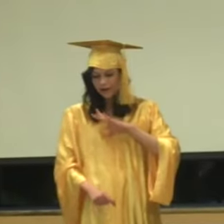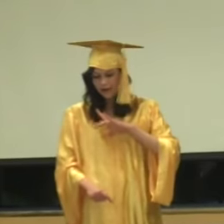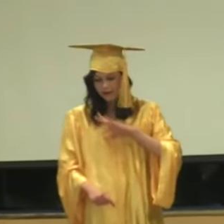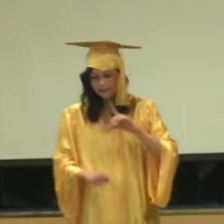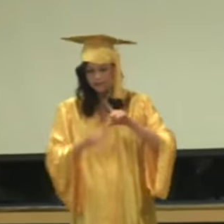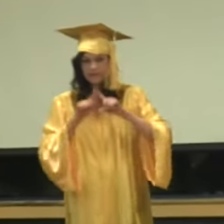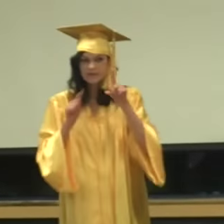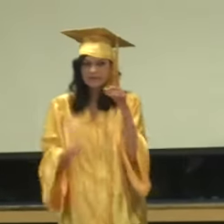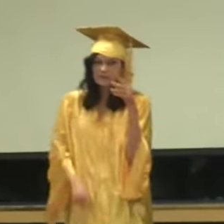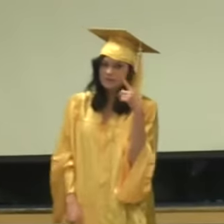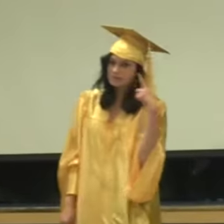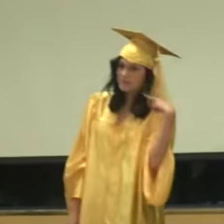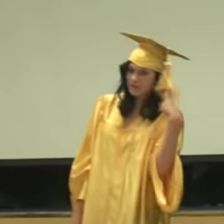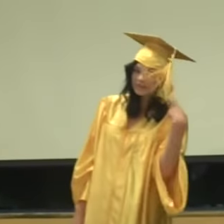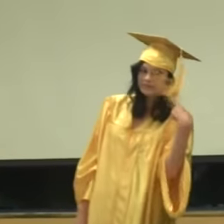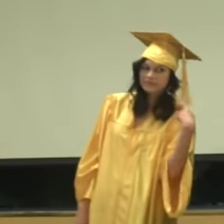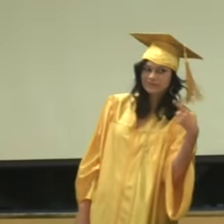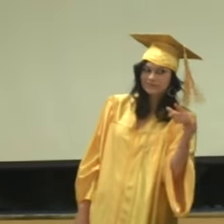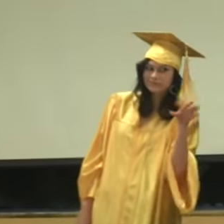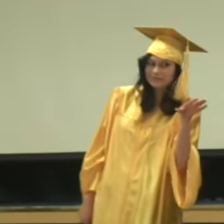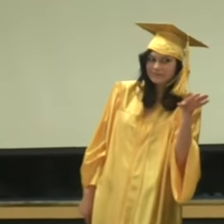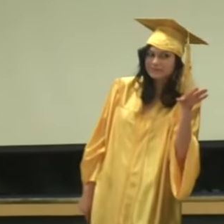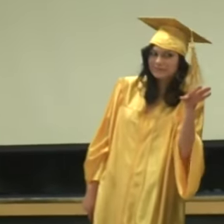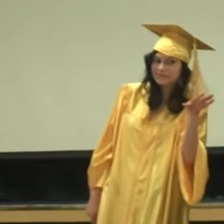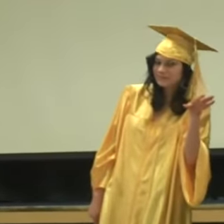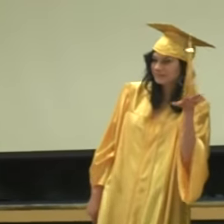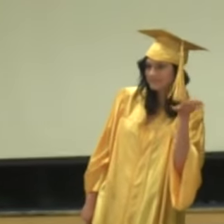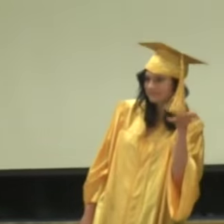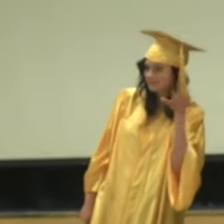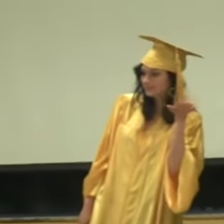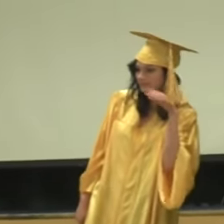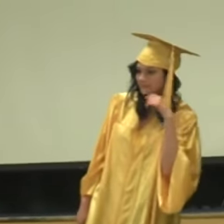she has been excellent. A little crazy at times.